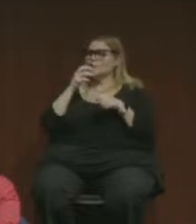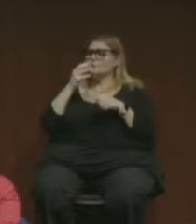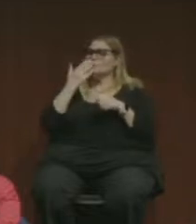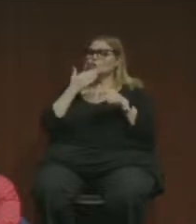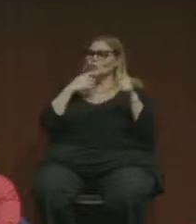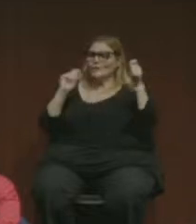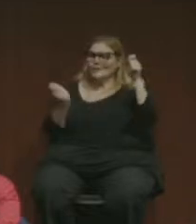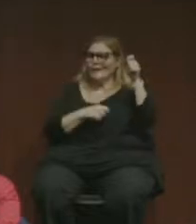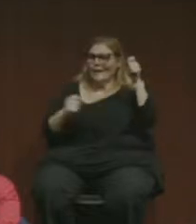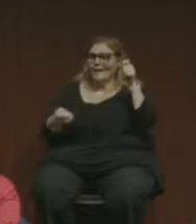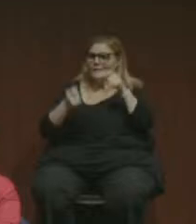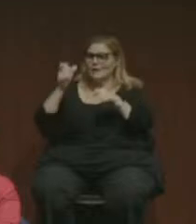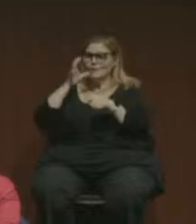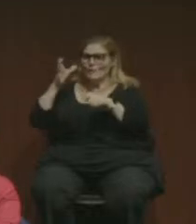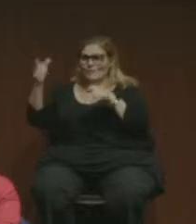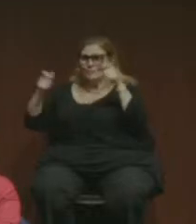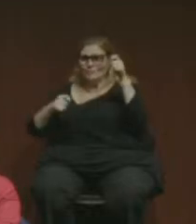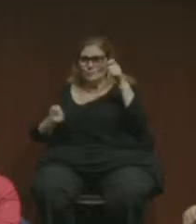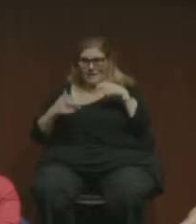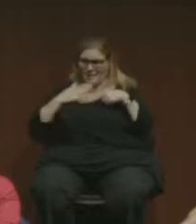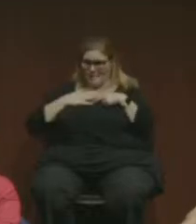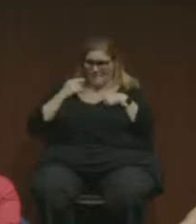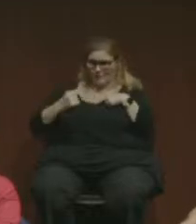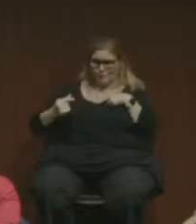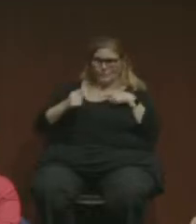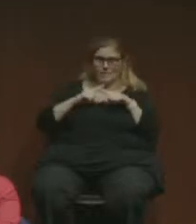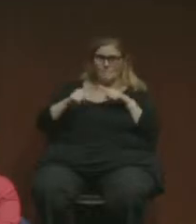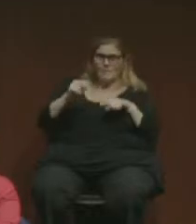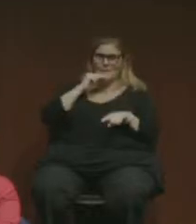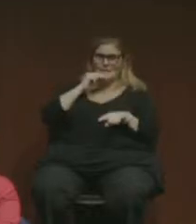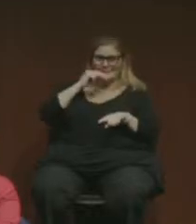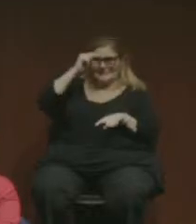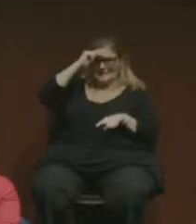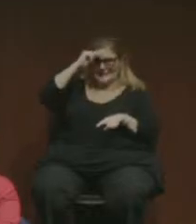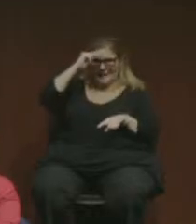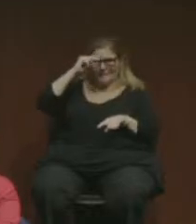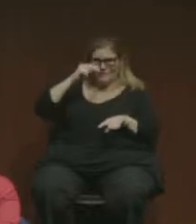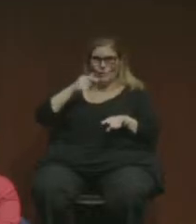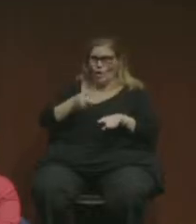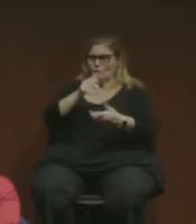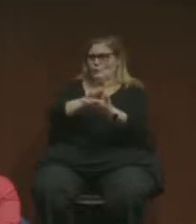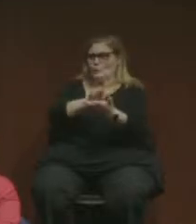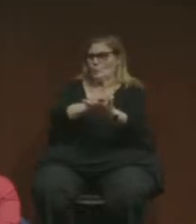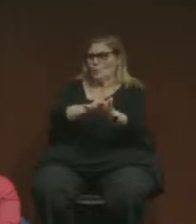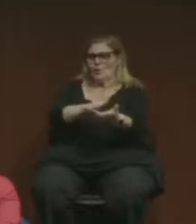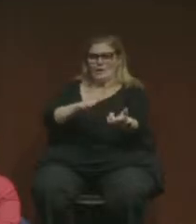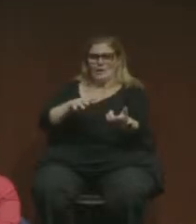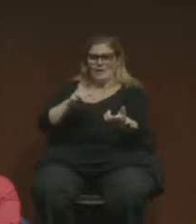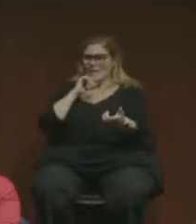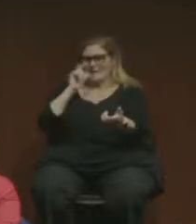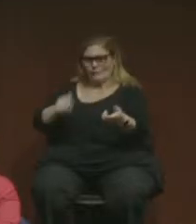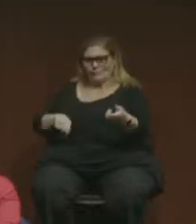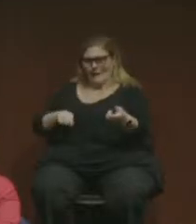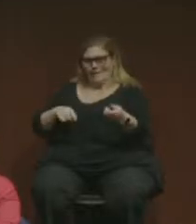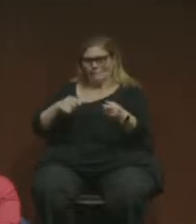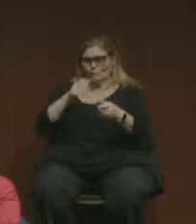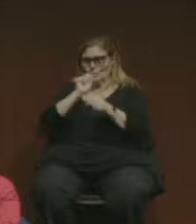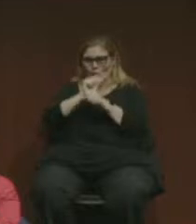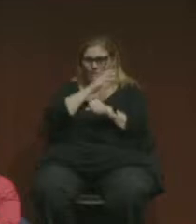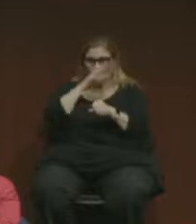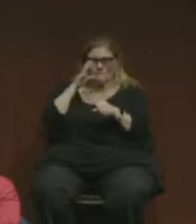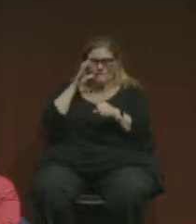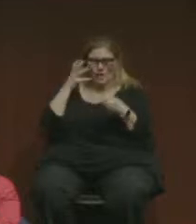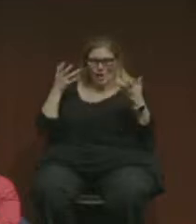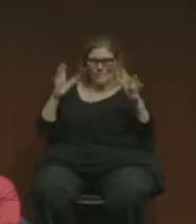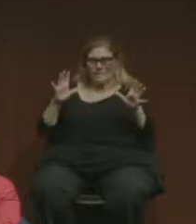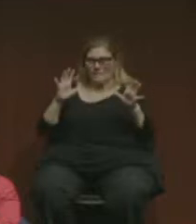sugarcane, right? And not my generation, but my nieces and nephews are in school and they don't have to cut anything unless they want, they have